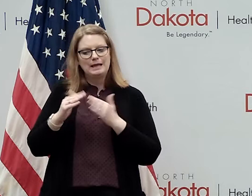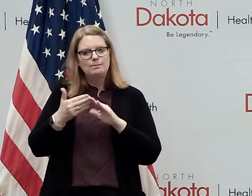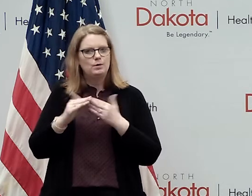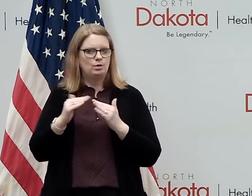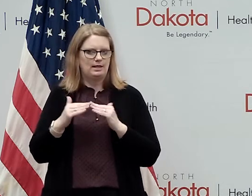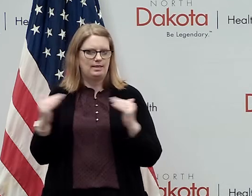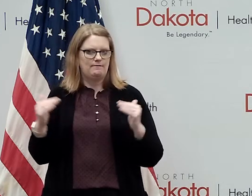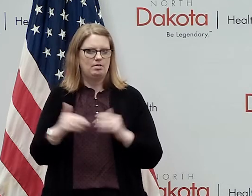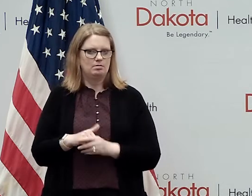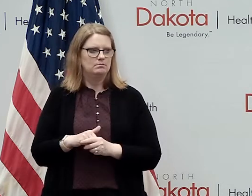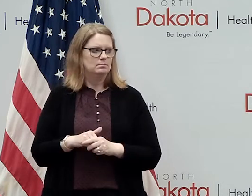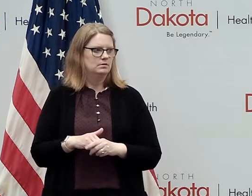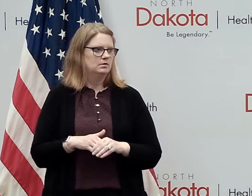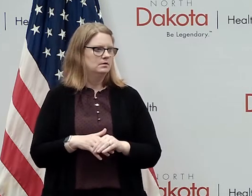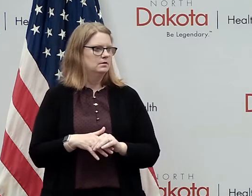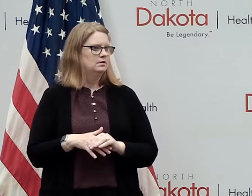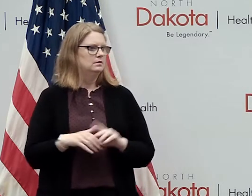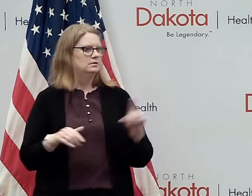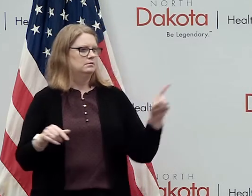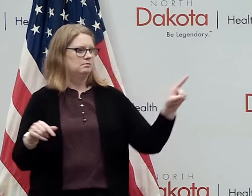level.